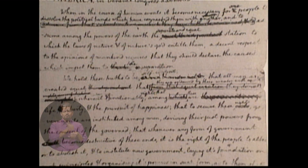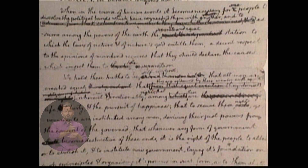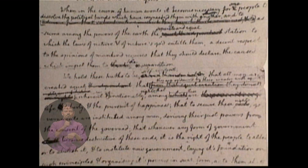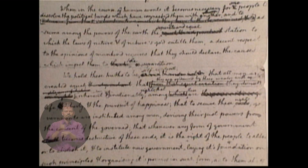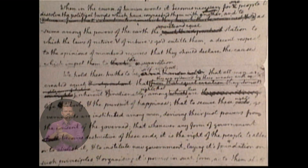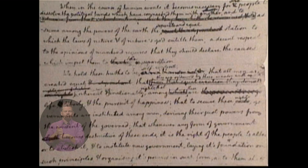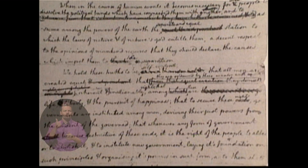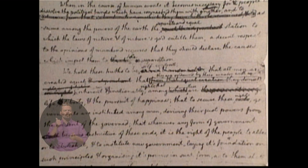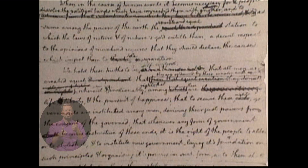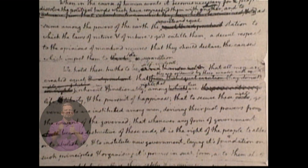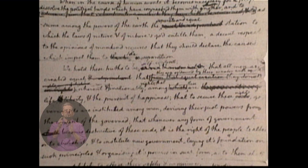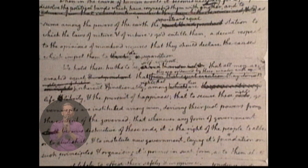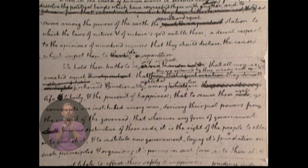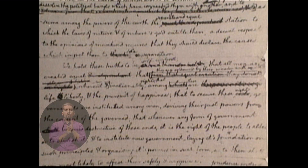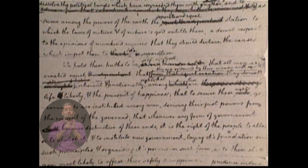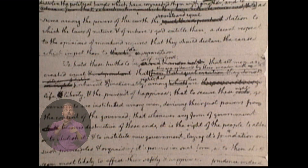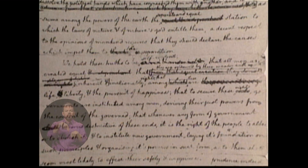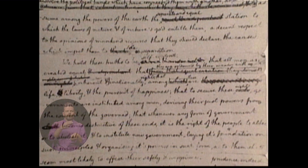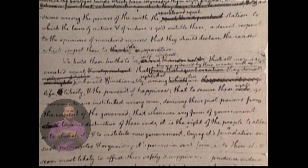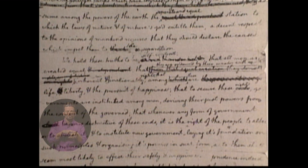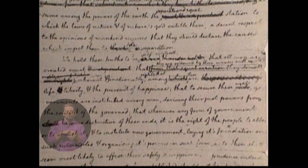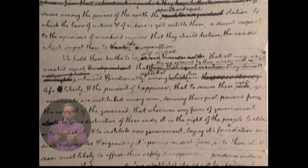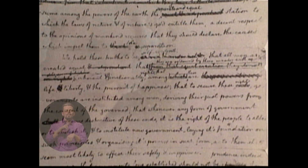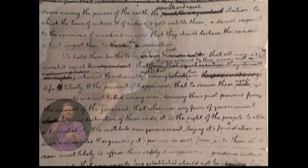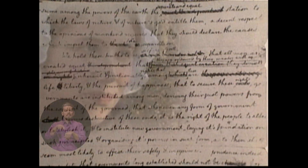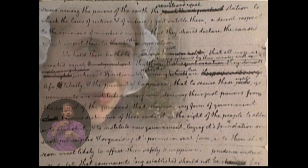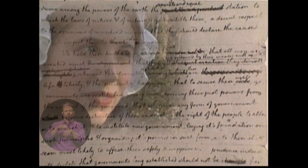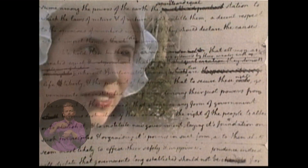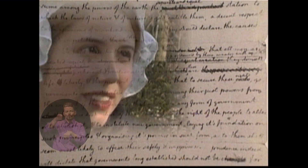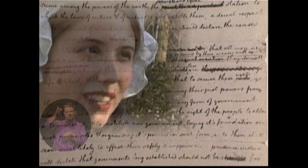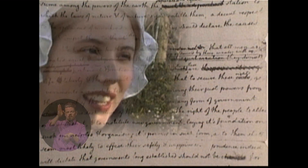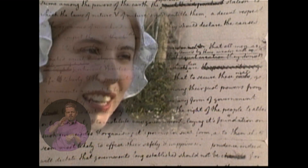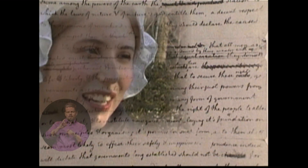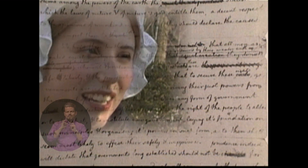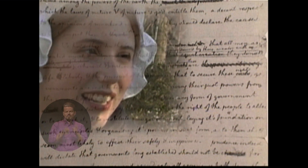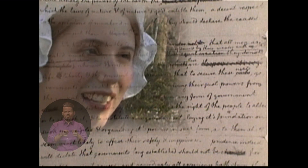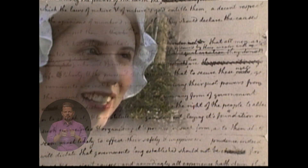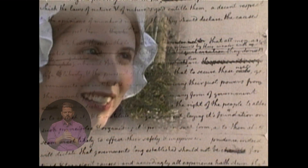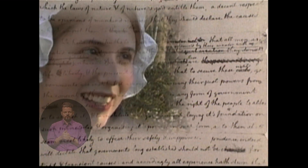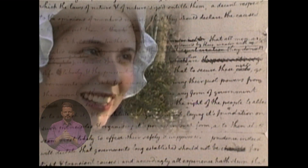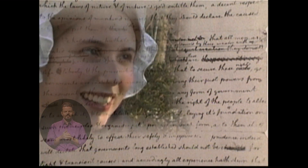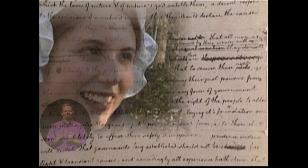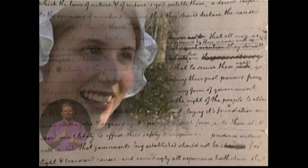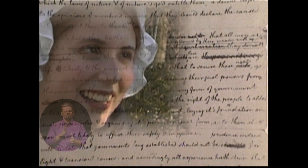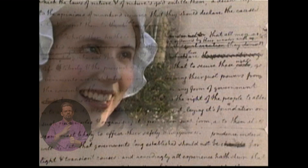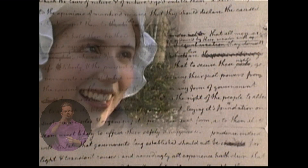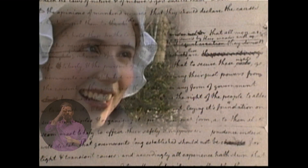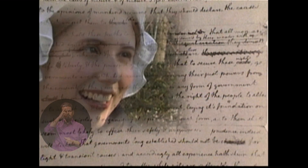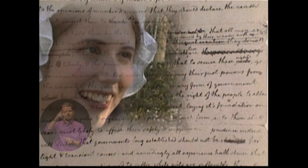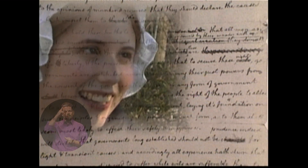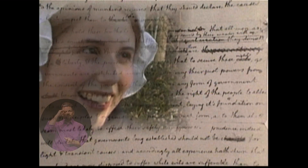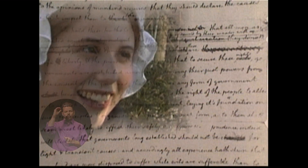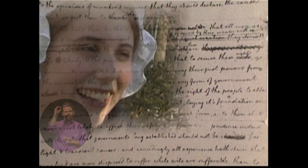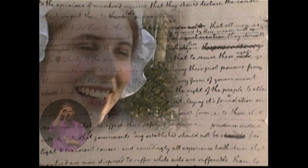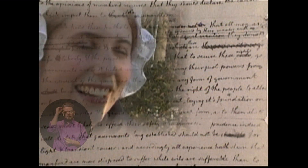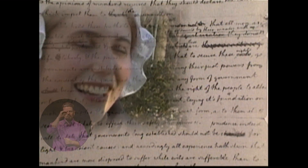of nature's God entitled them, a decent respect to the opinions of mankind requires that they should declare